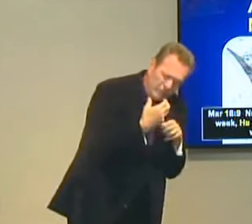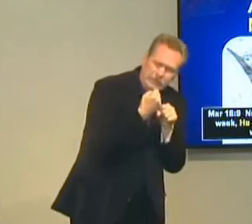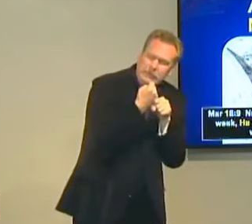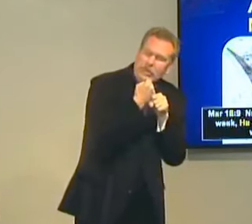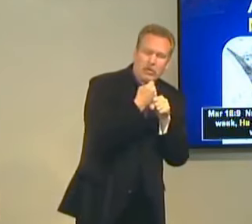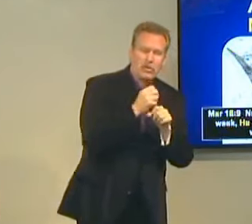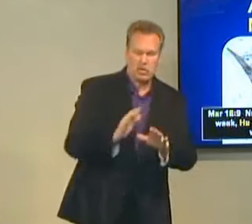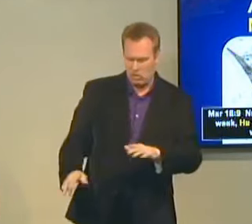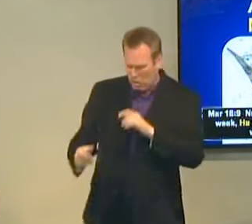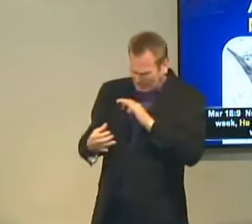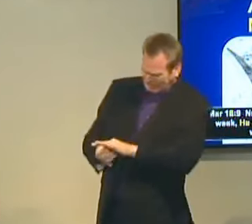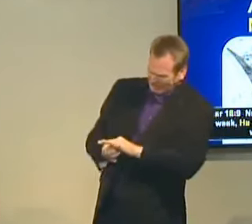She clung to him.